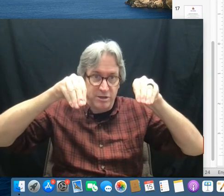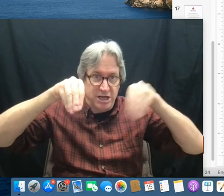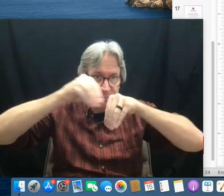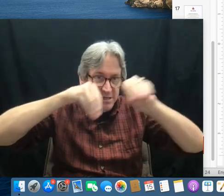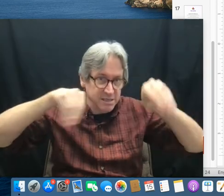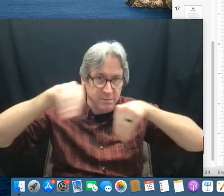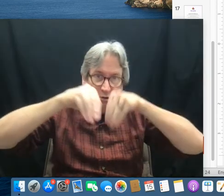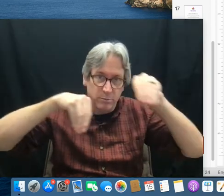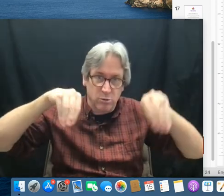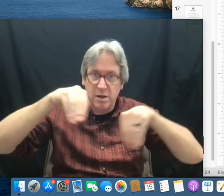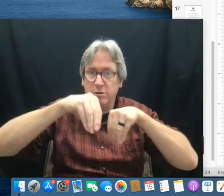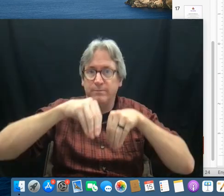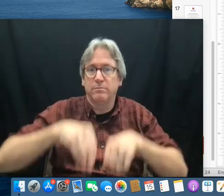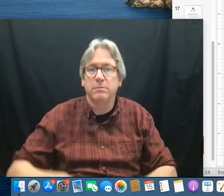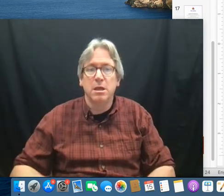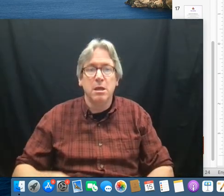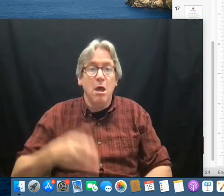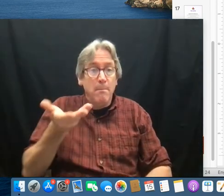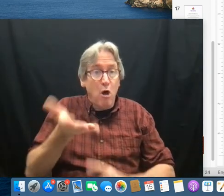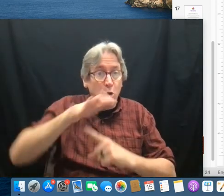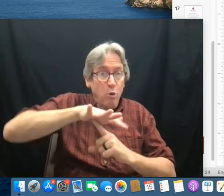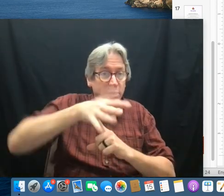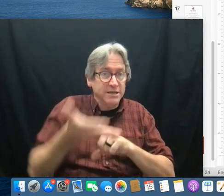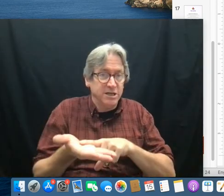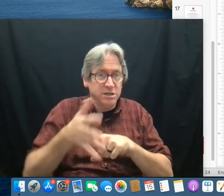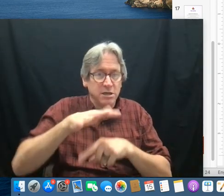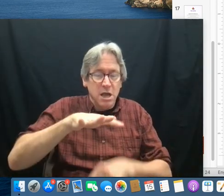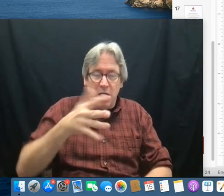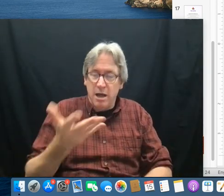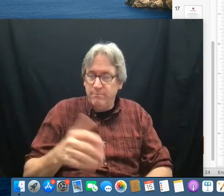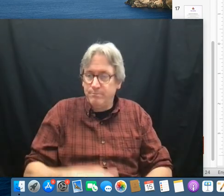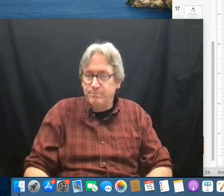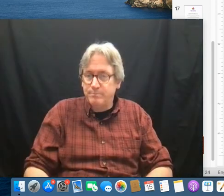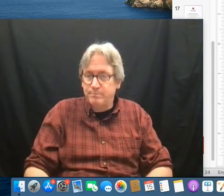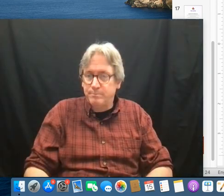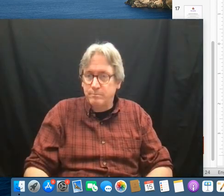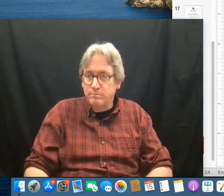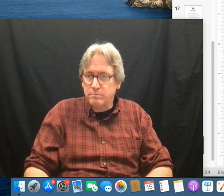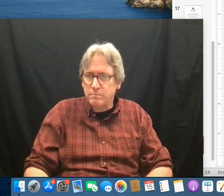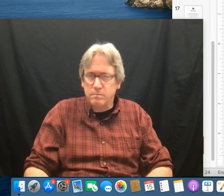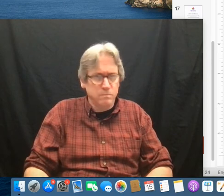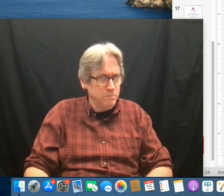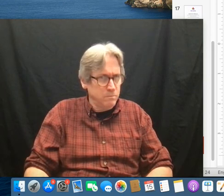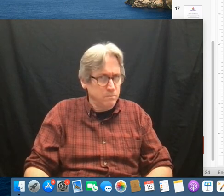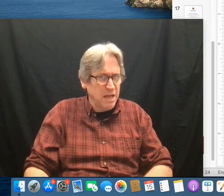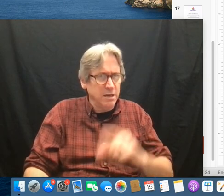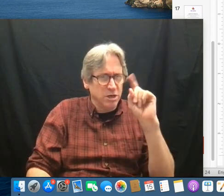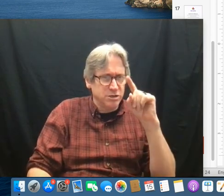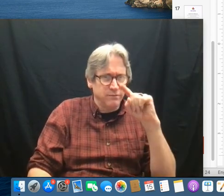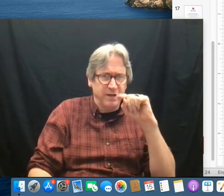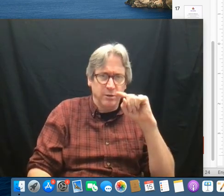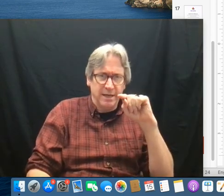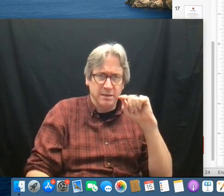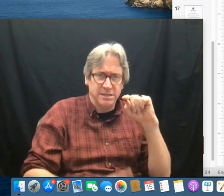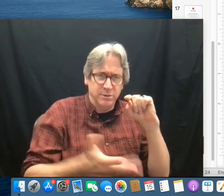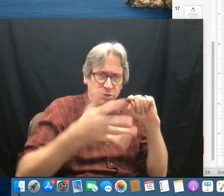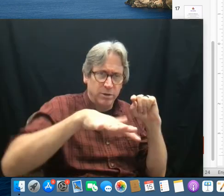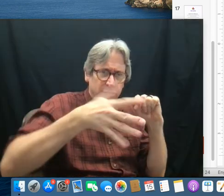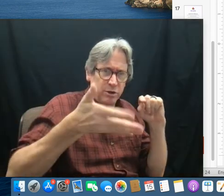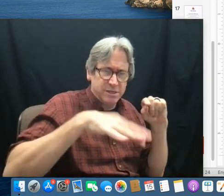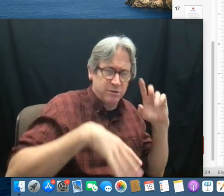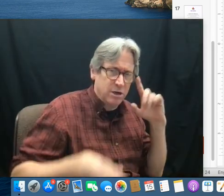Location, this is sign for where, or location, where you would just sort of gesture. Where does it take place? Where does it